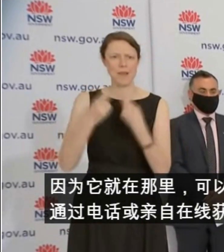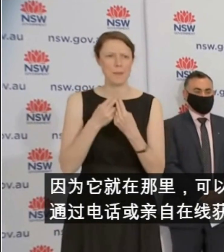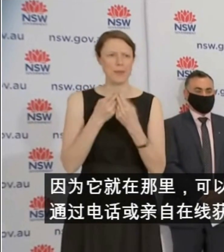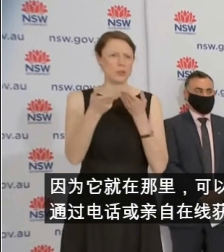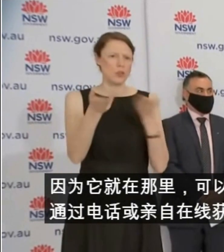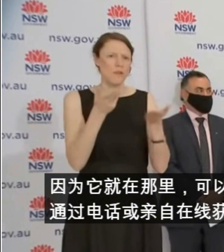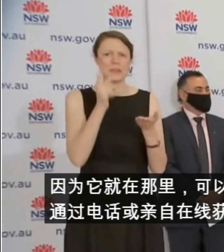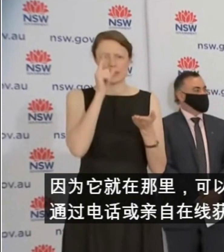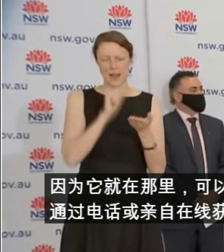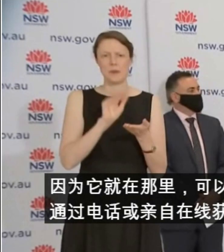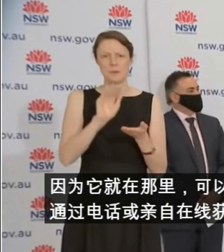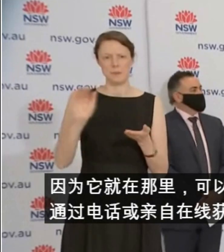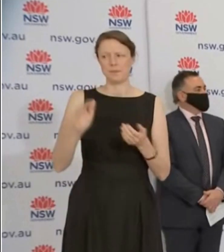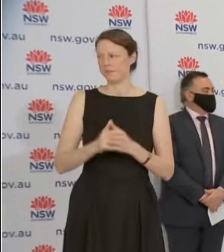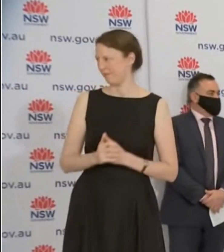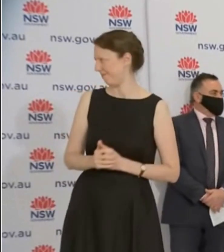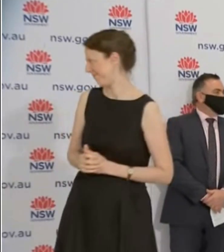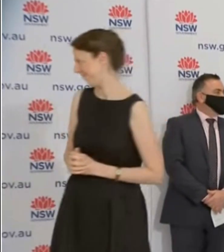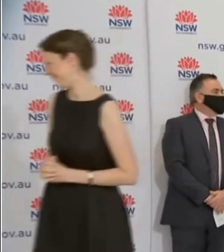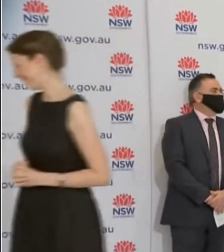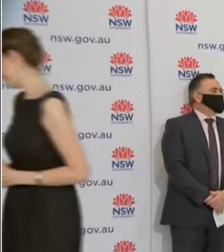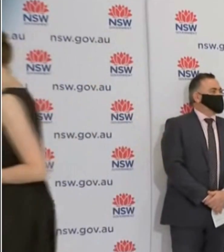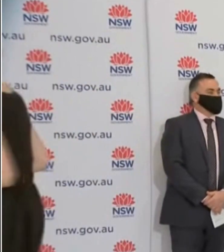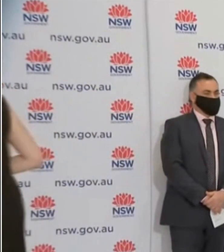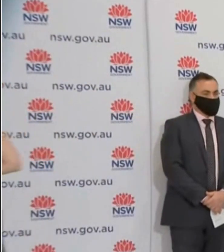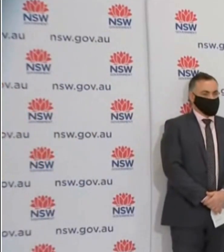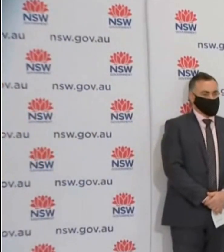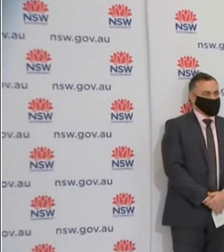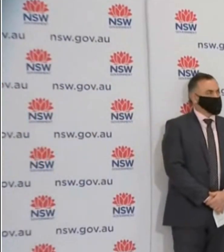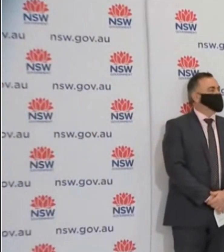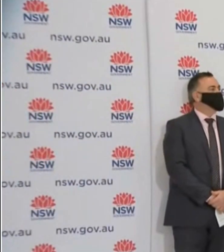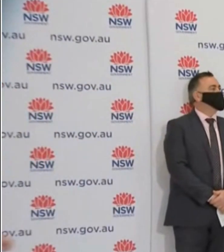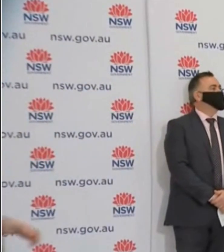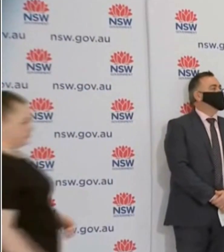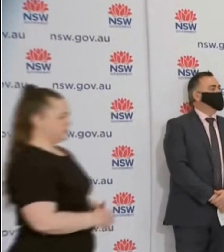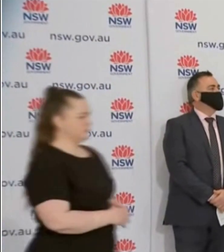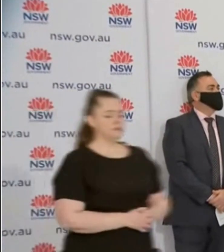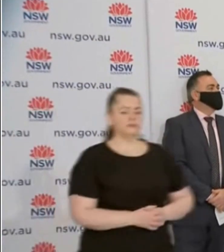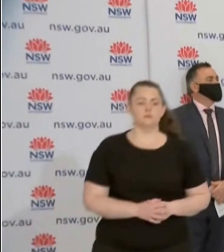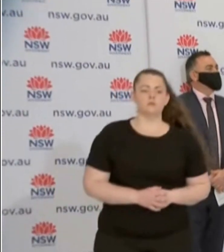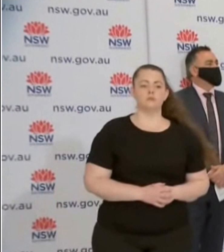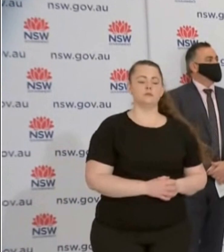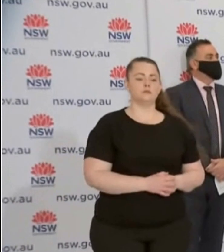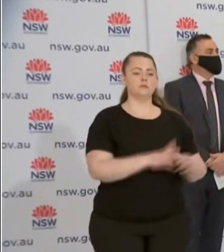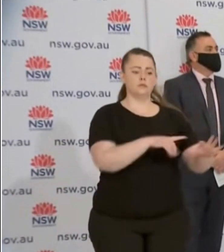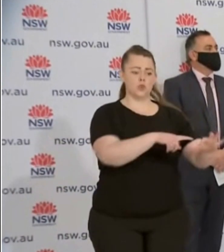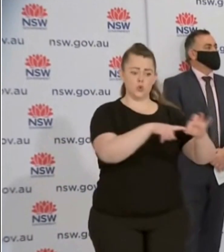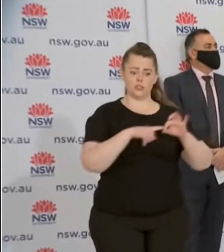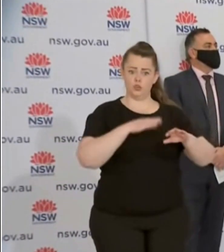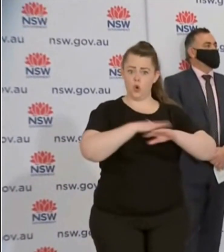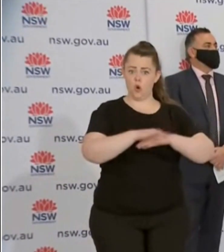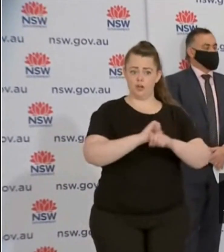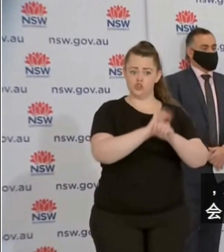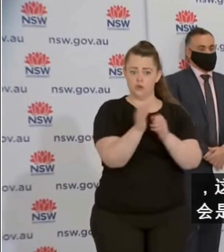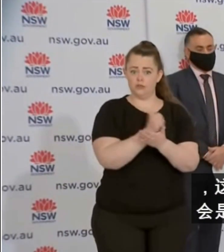you. You said the numbers are going to peak over the next fortnight. What are those numbers going to look like?